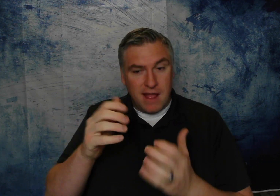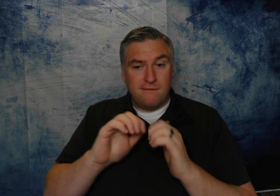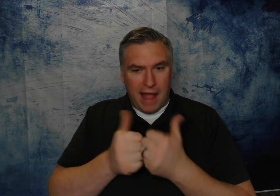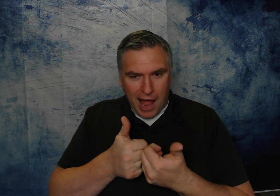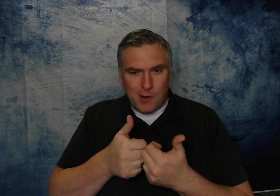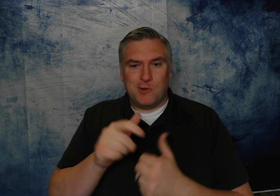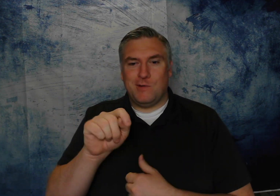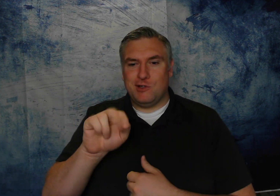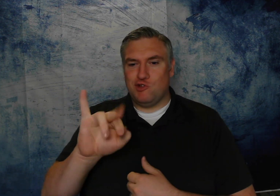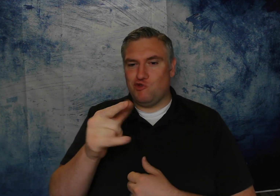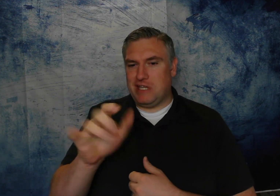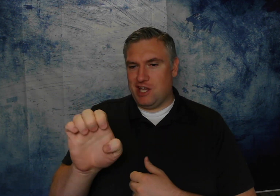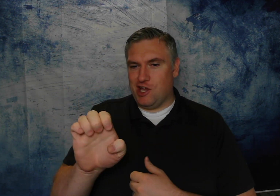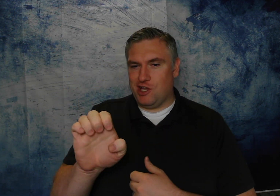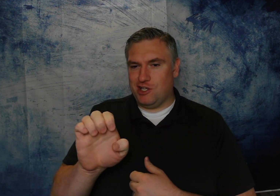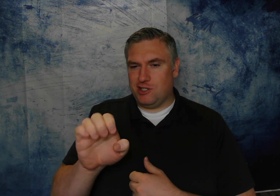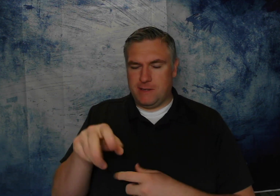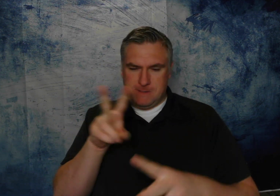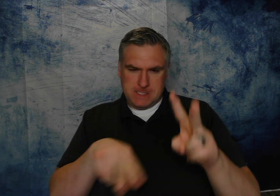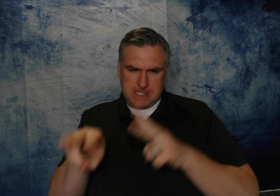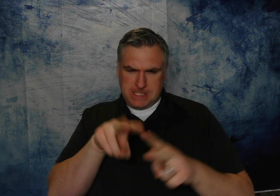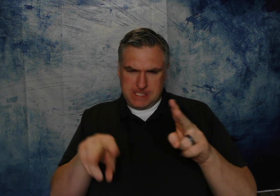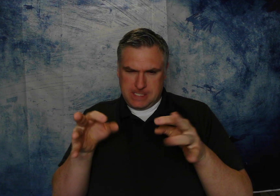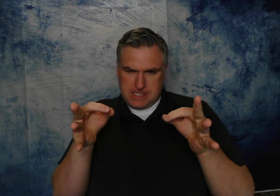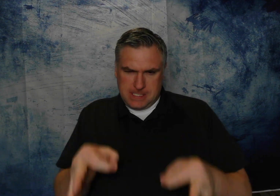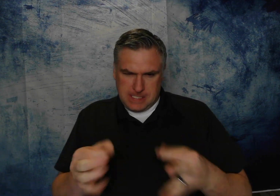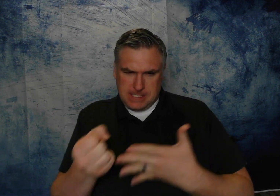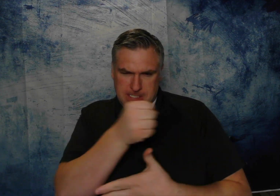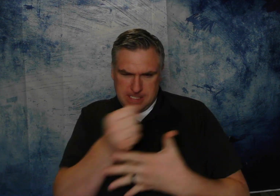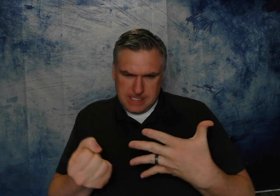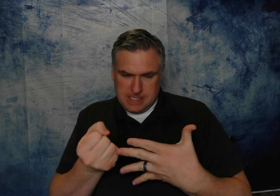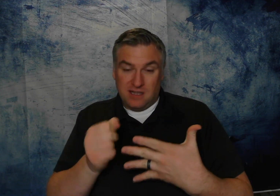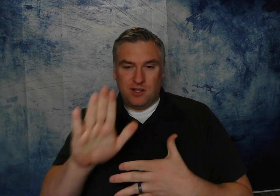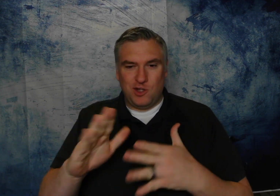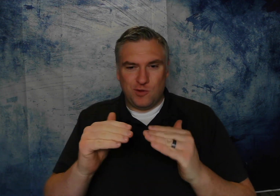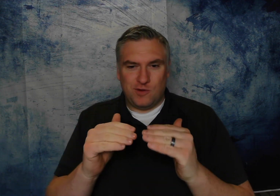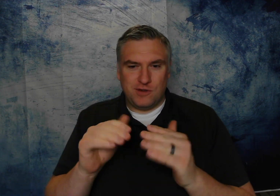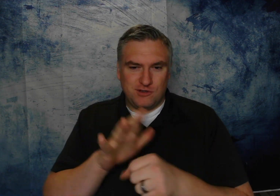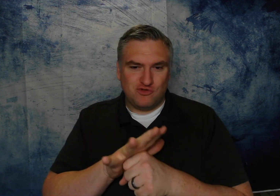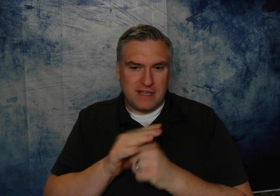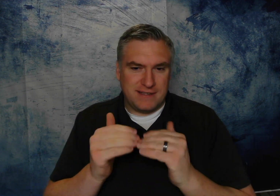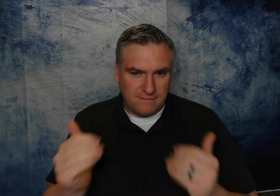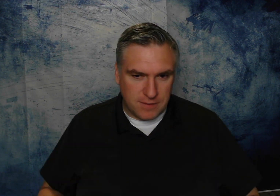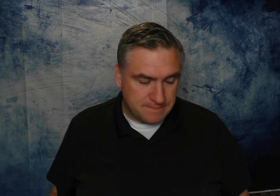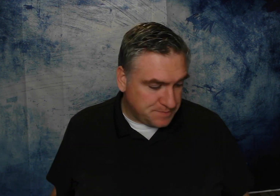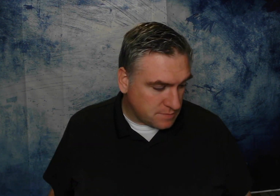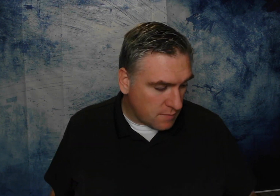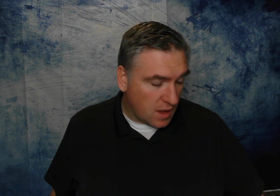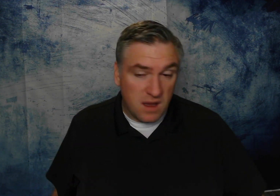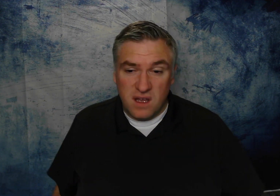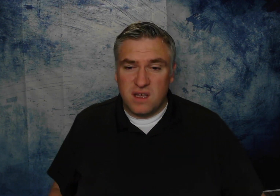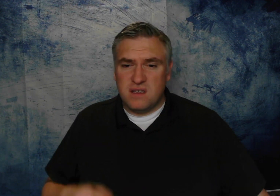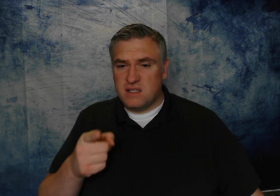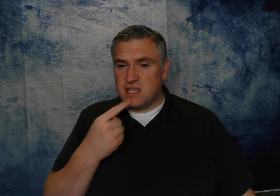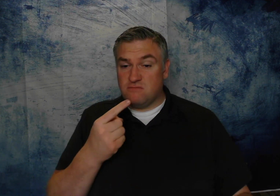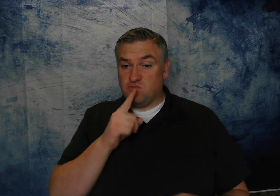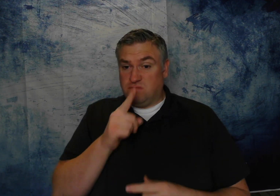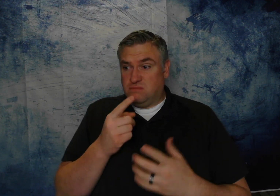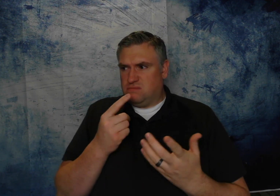of her information of how to triage and really, prioritize your stress levels. She